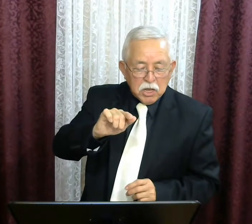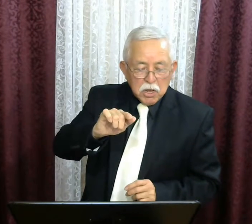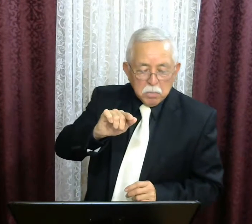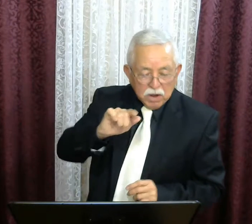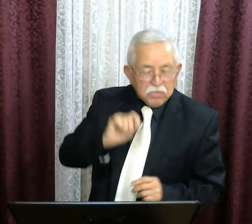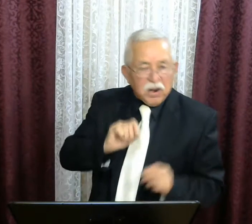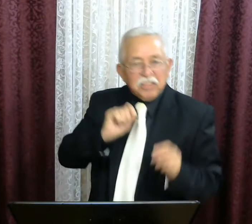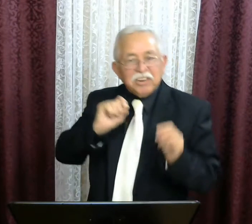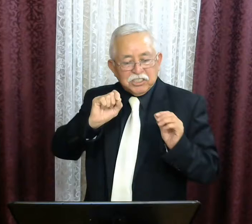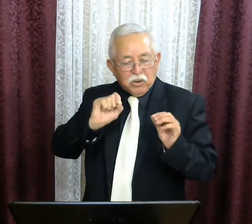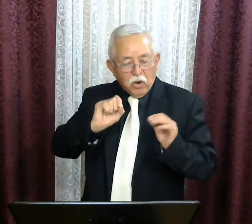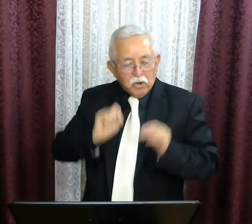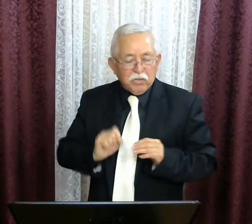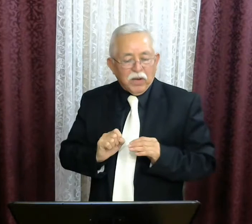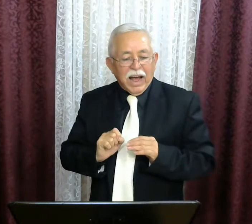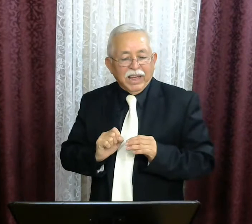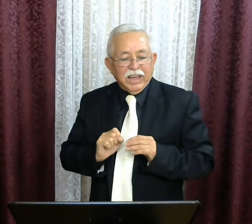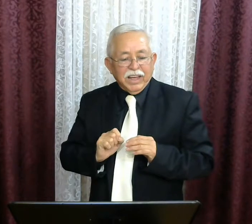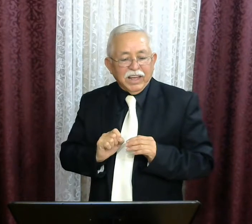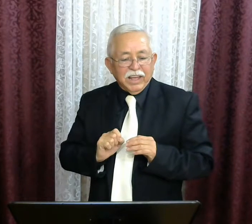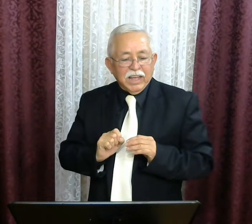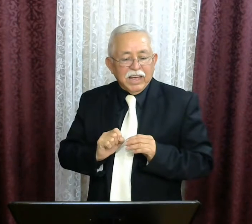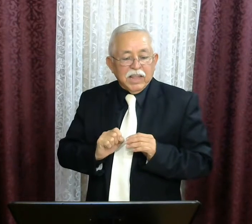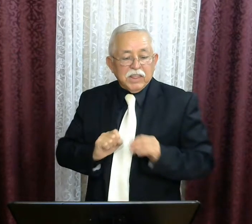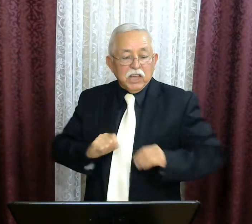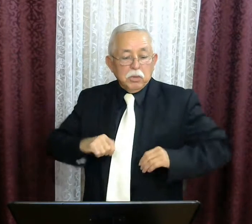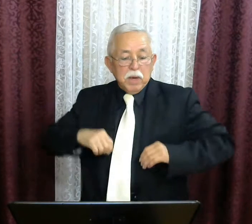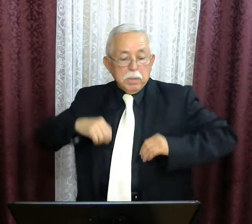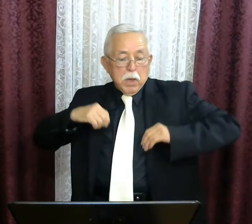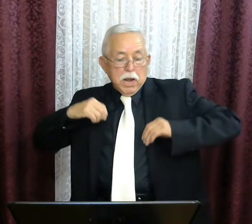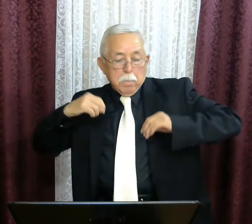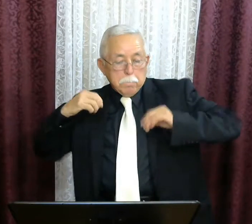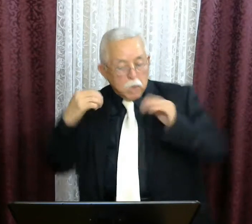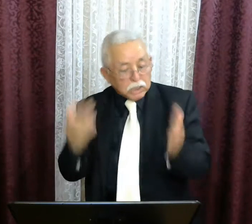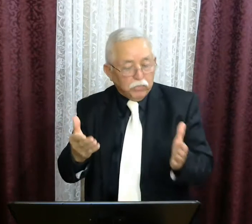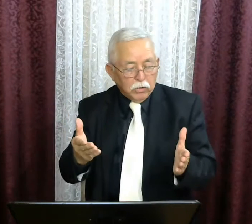my Father is glorified, that you might bear much fruit,